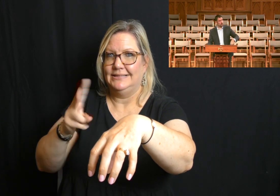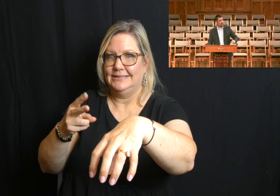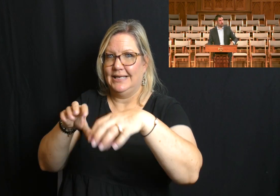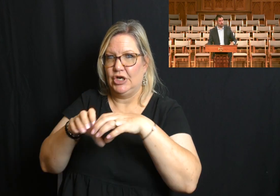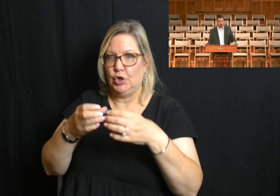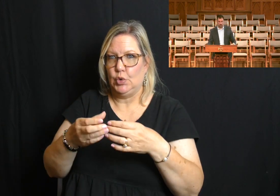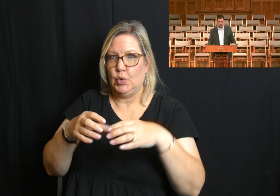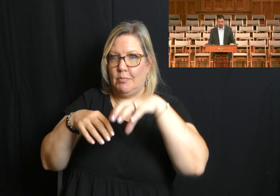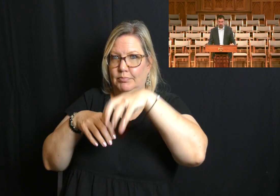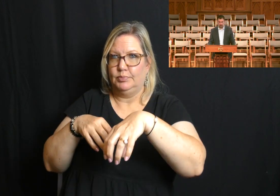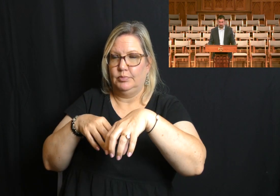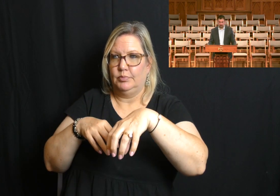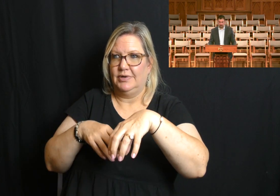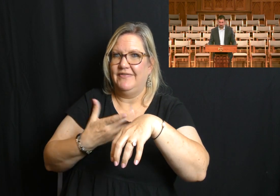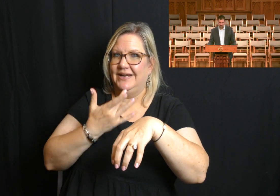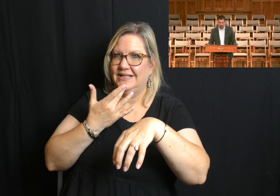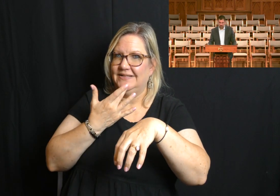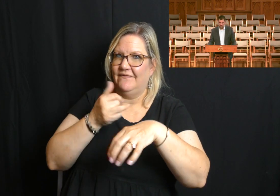last one.